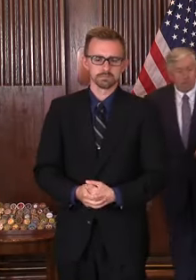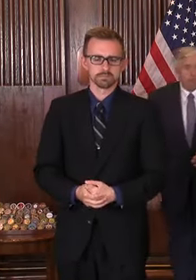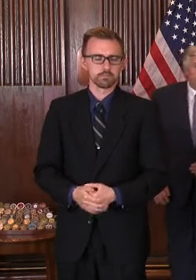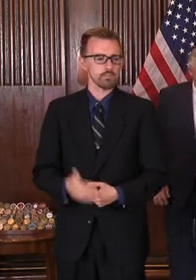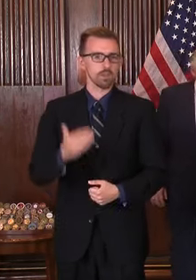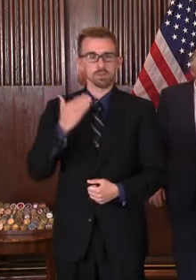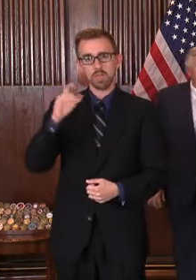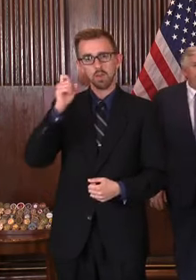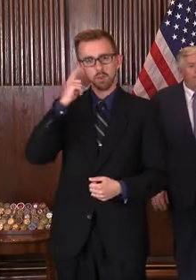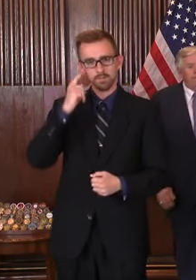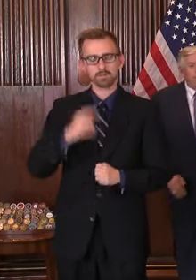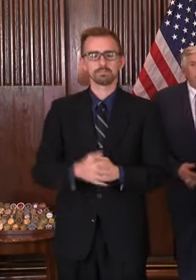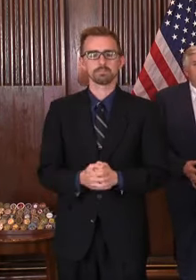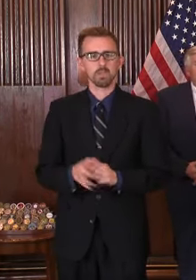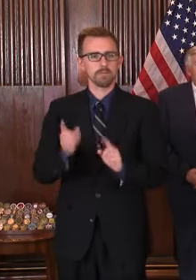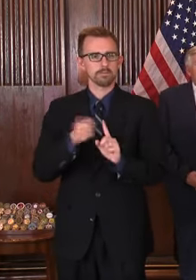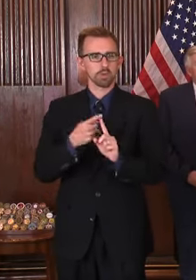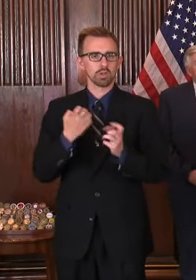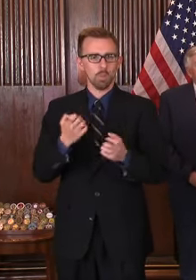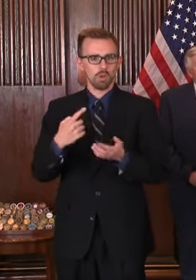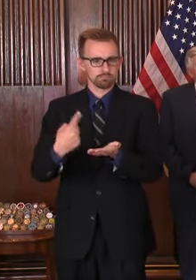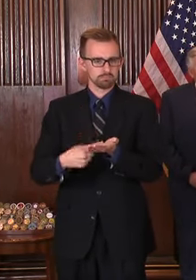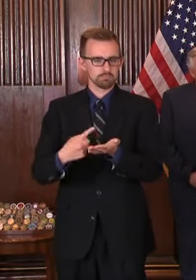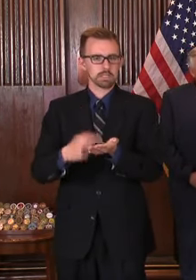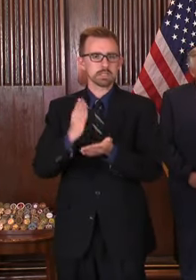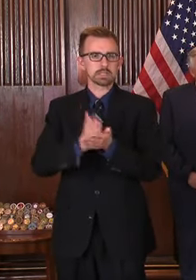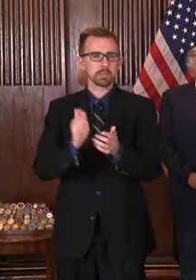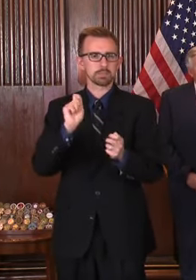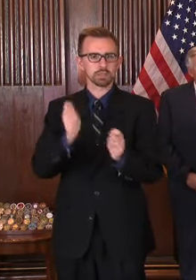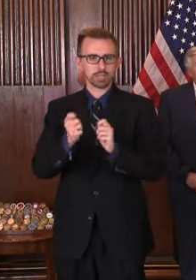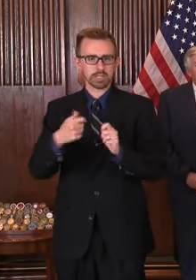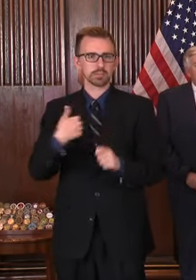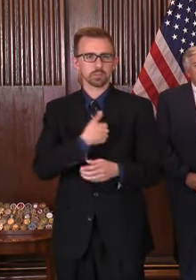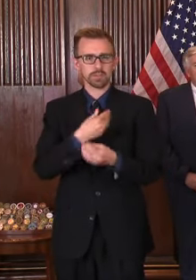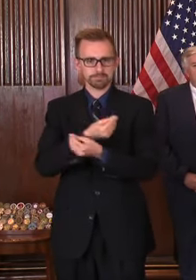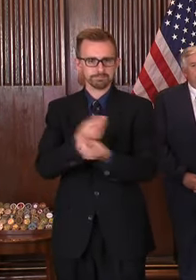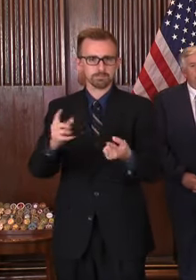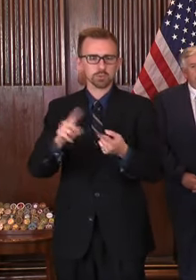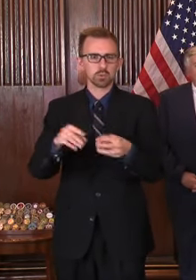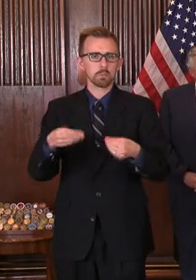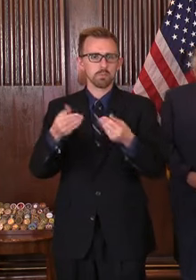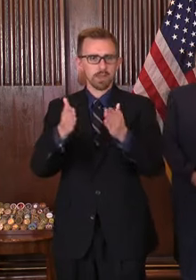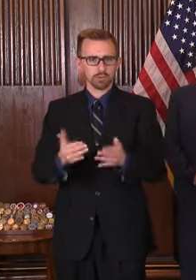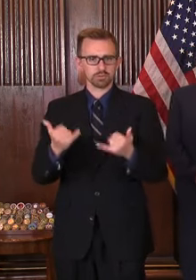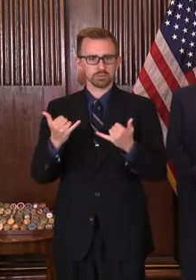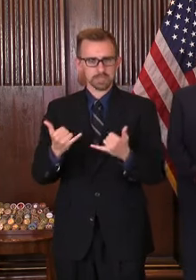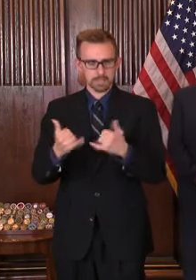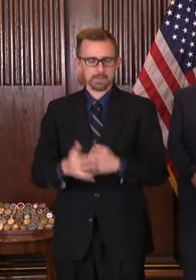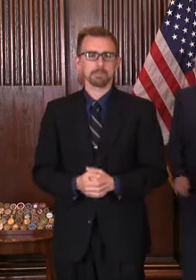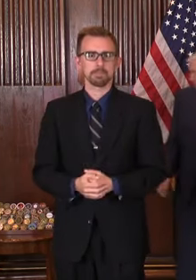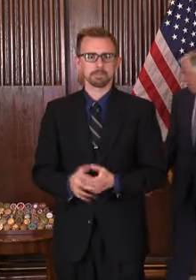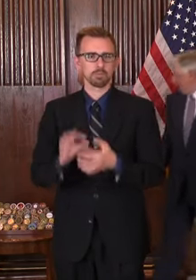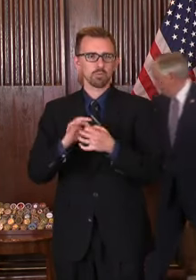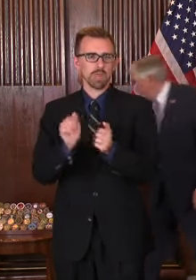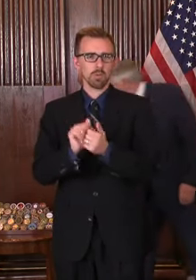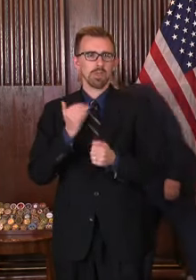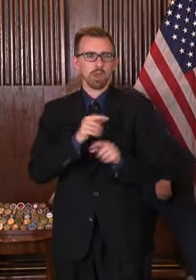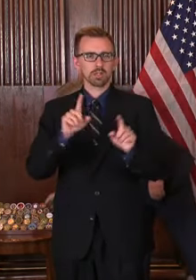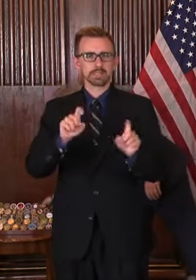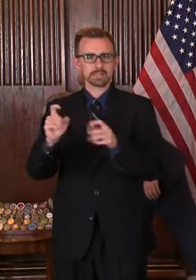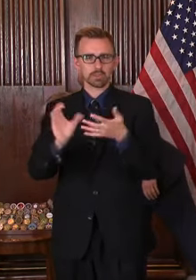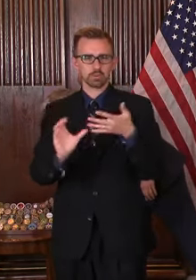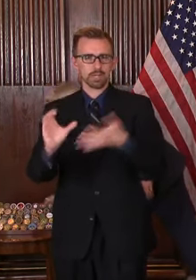Thank you, Governor. First, I'd like to discuss some of the changes we have issued to providers today related to our testing criteria